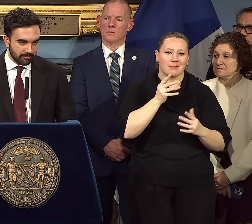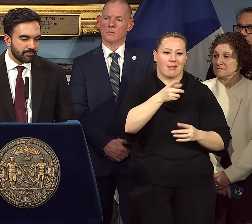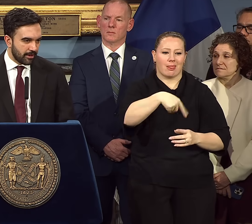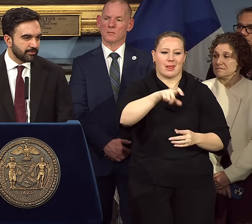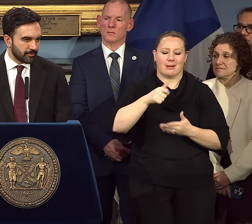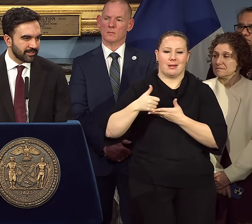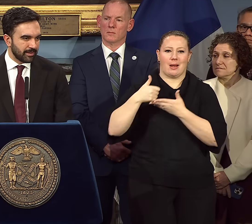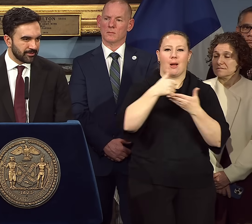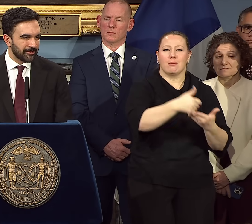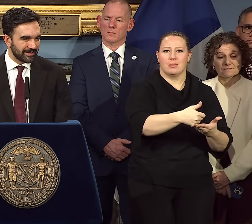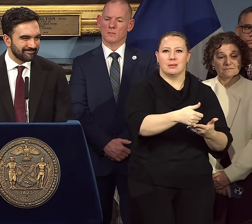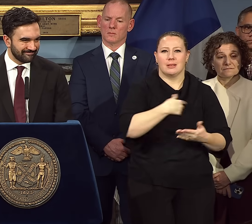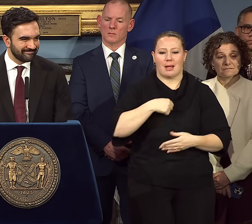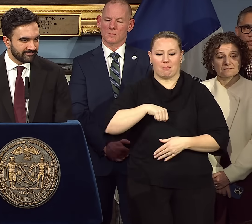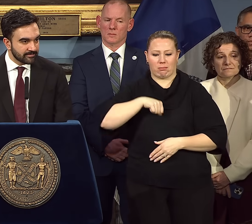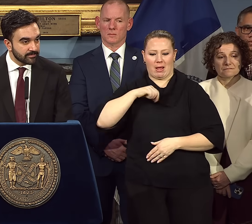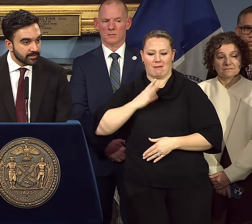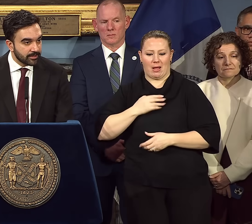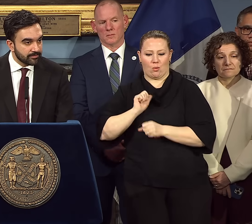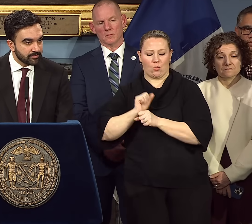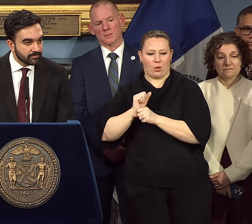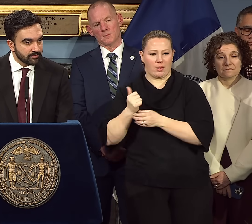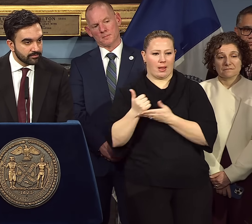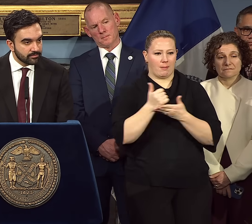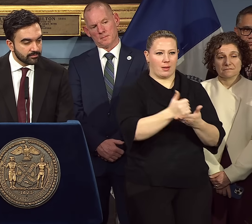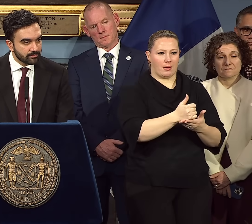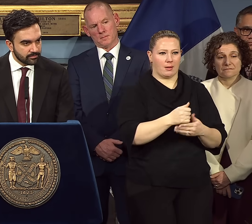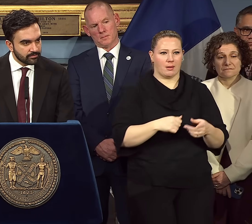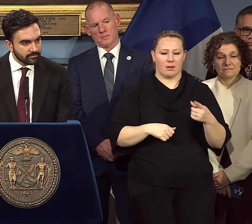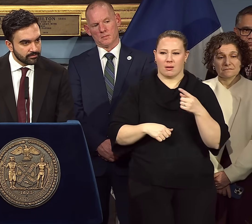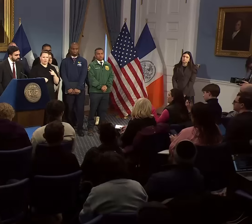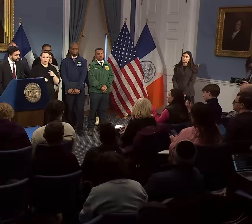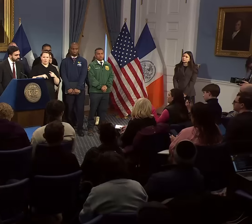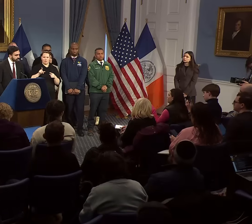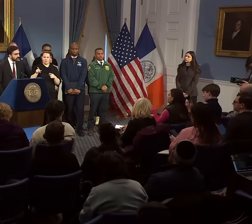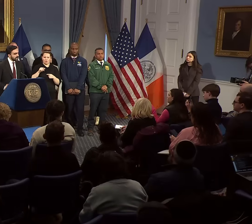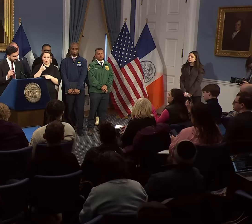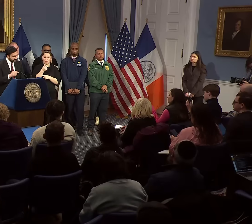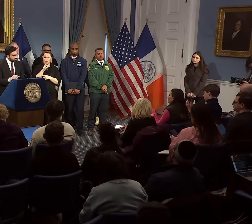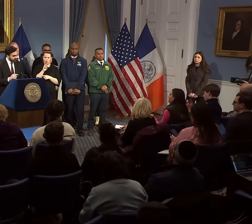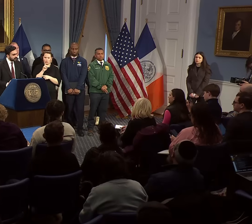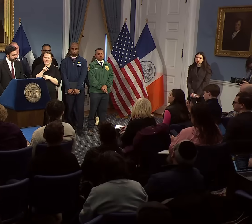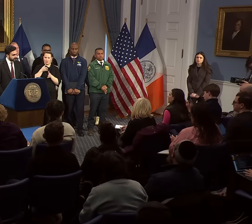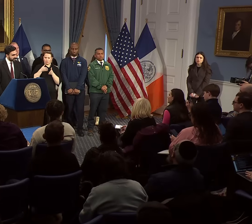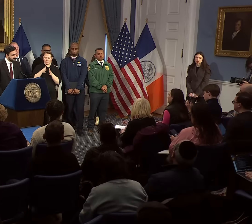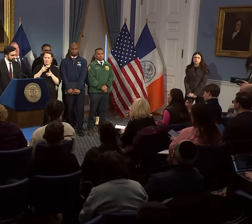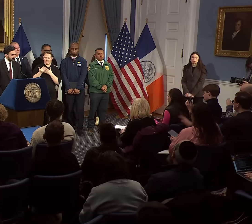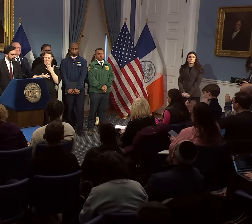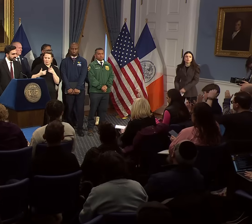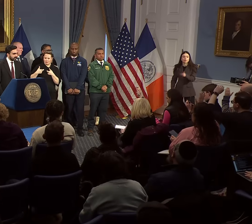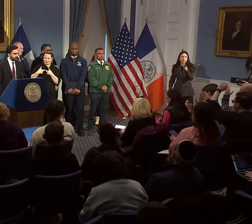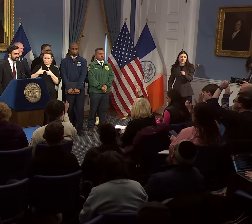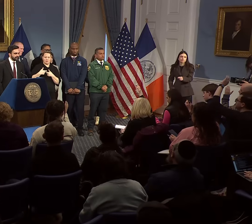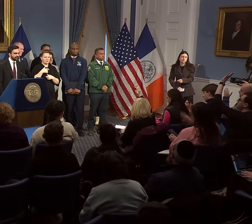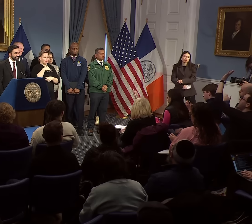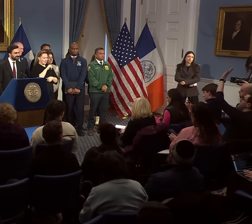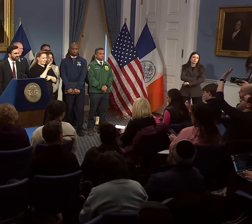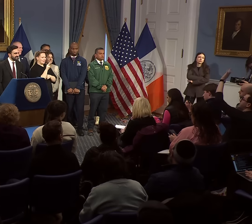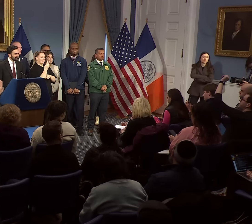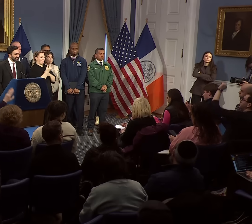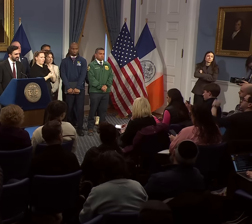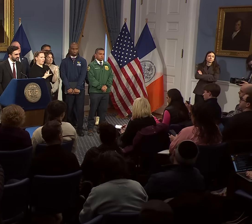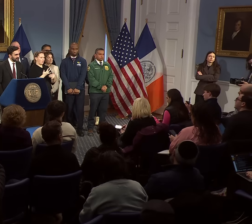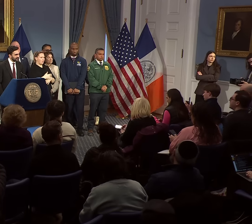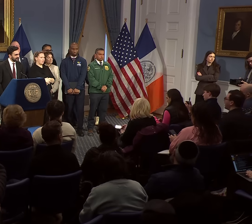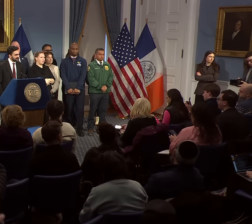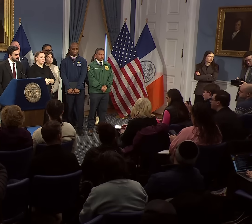most, and I'm proud of the work that people are doing. The Grand Street fire was the electrical. Yes, the second fire, yes. Thank you. Hi, Mayor.